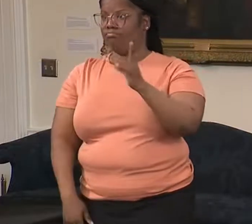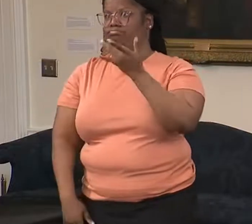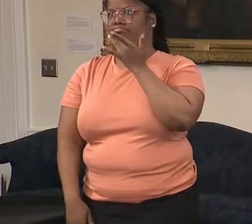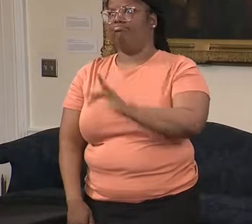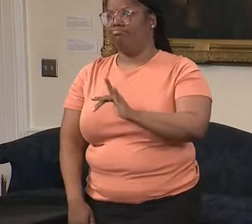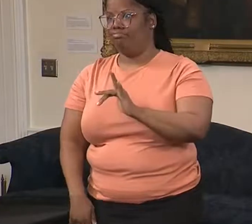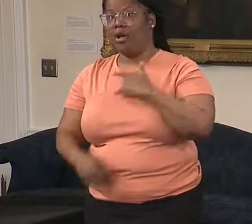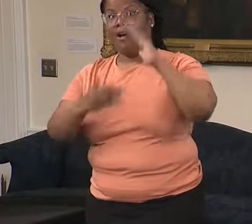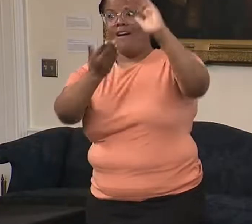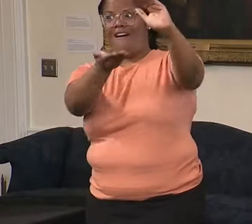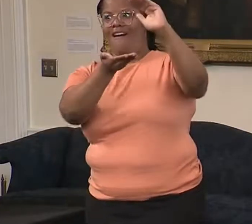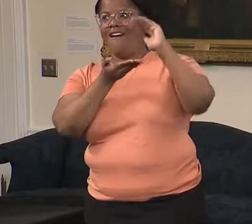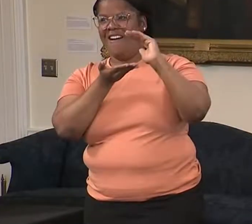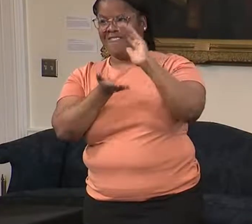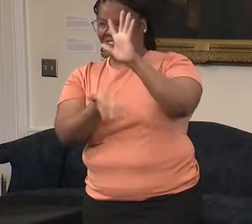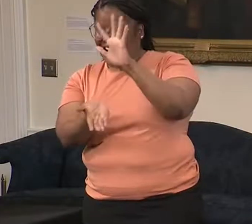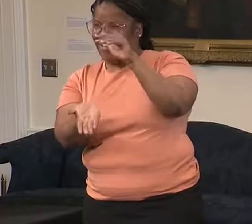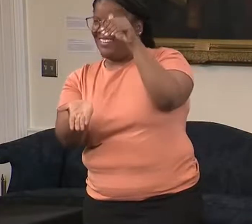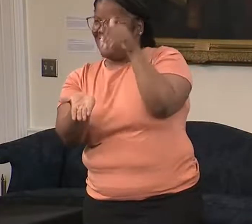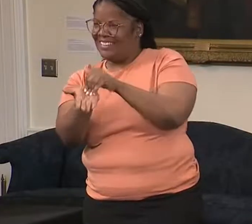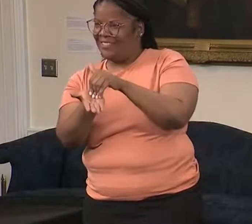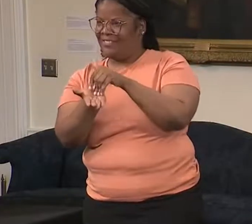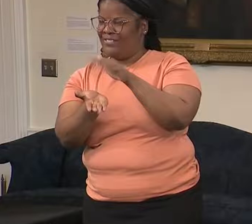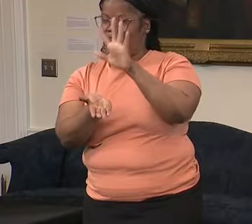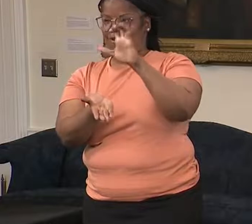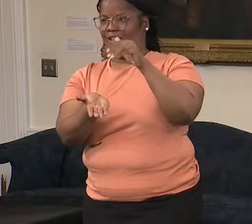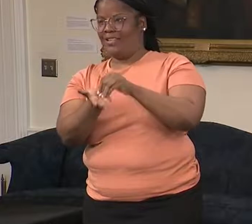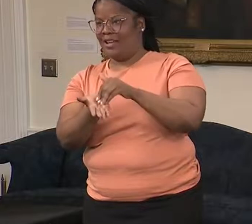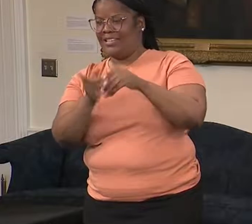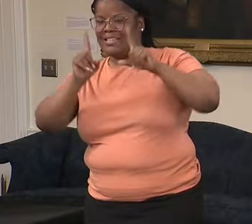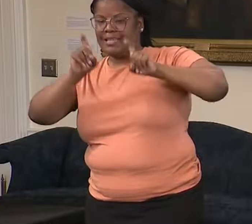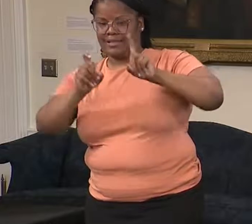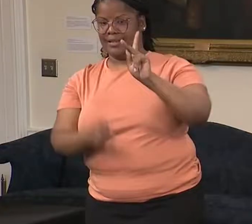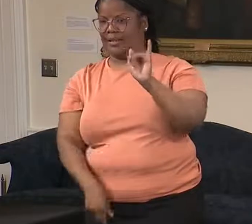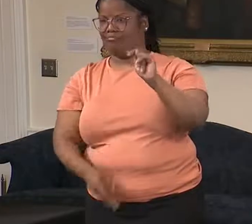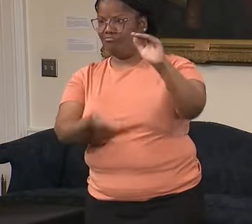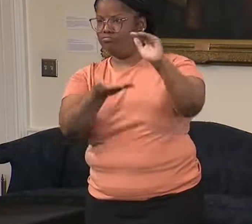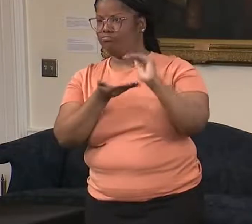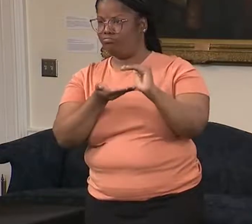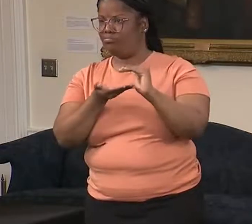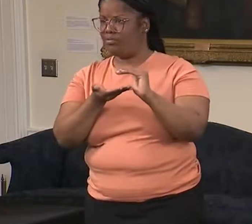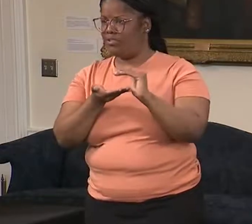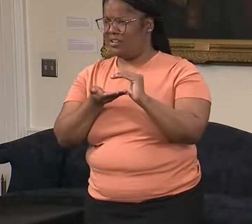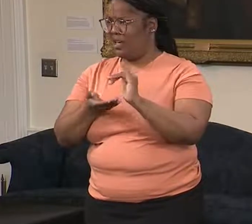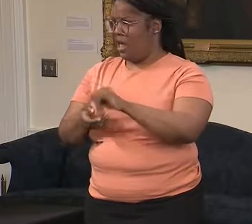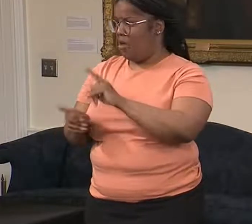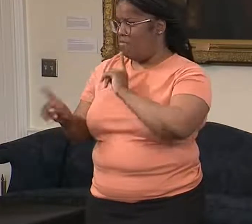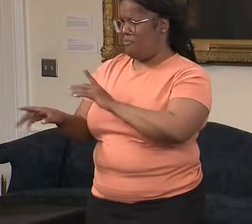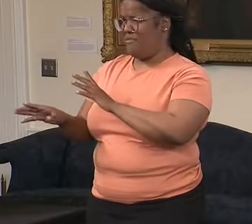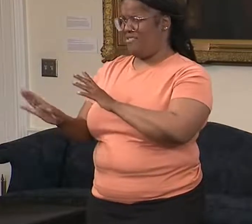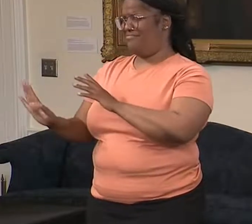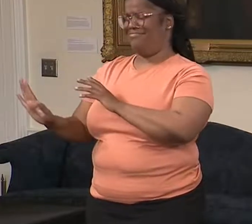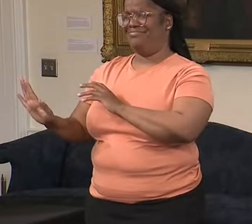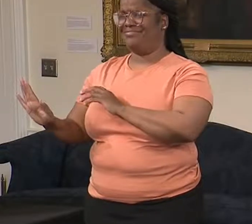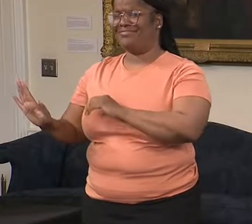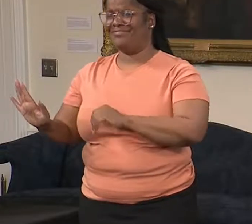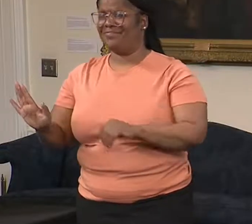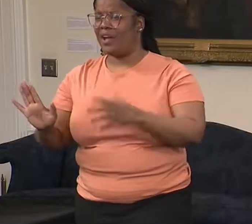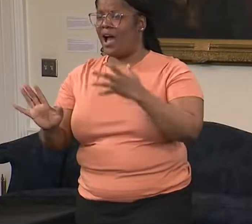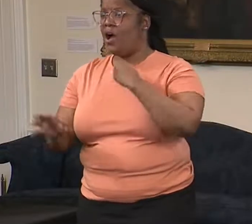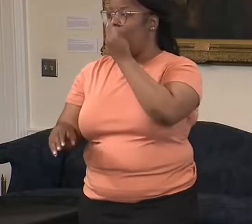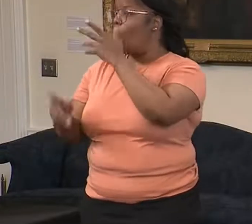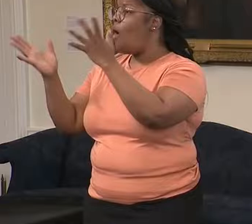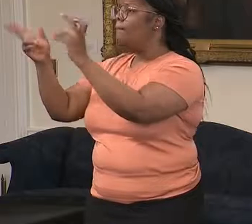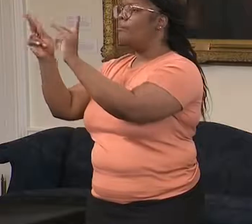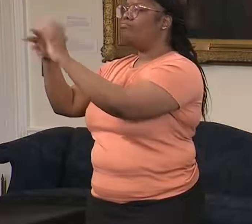Public Works. And I don't have much to say about the report, and I wouldn't change a single thing. Don't really care what those legislators